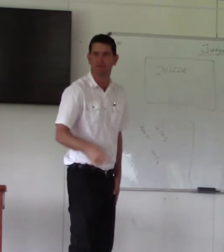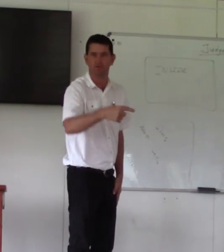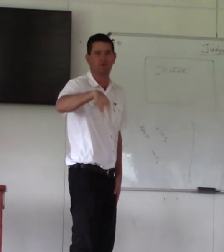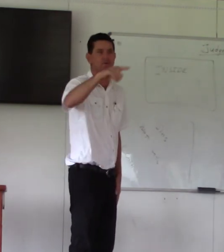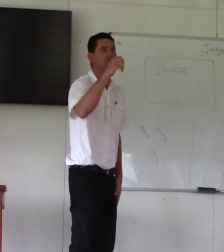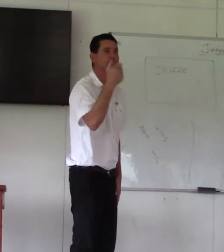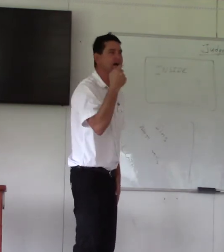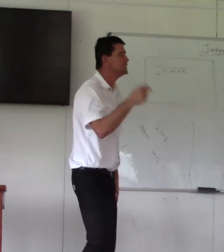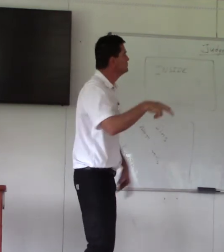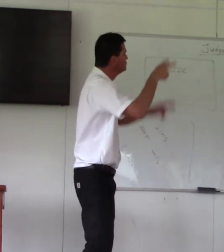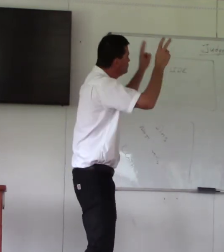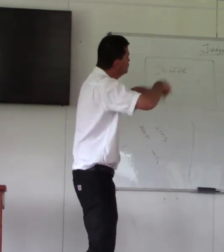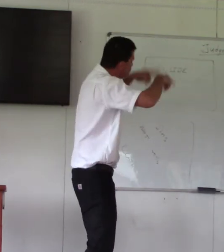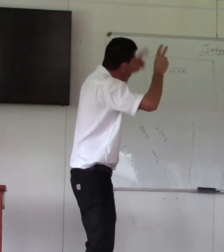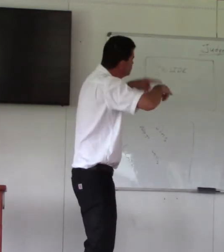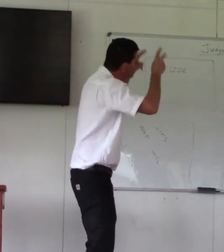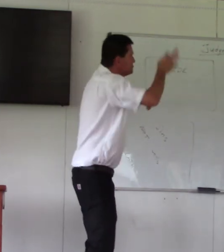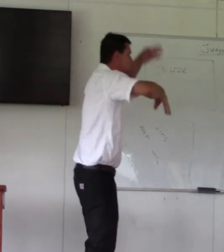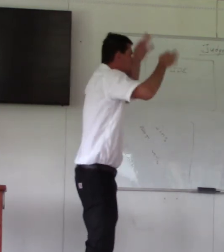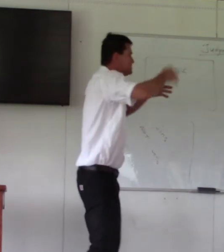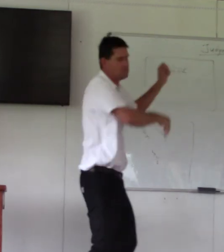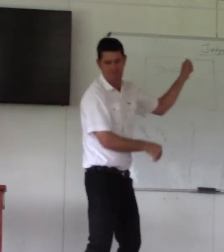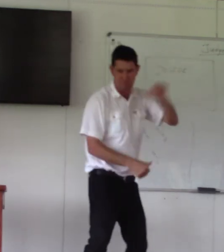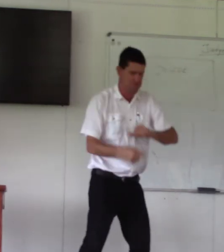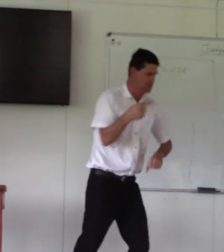You, fab. Judge.